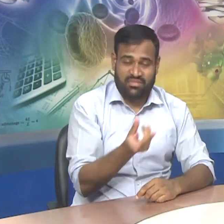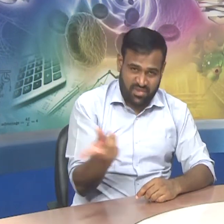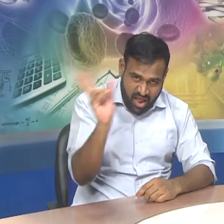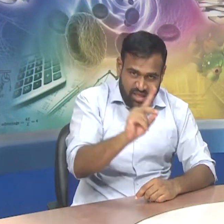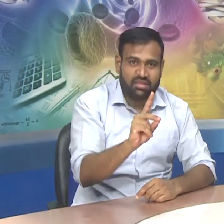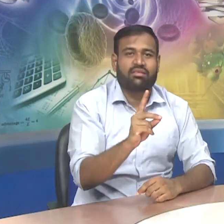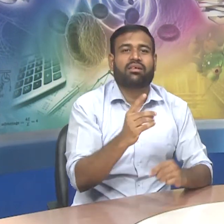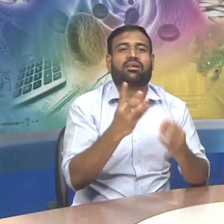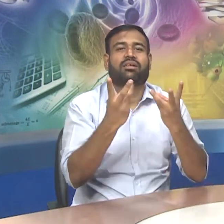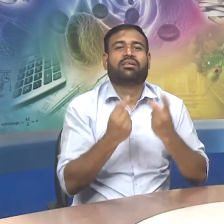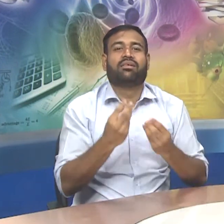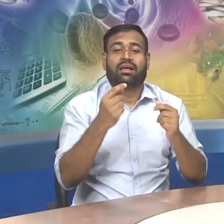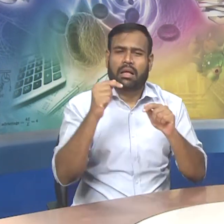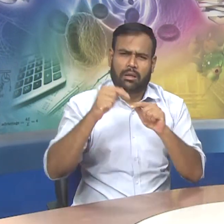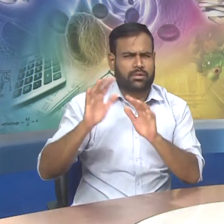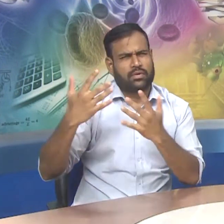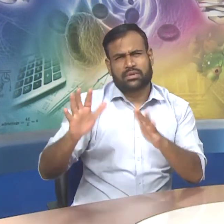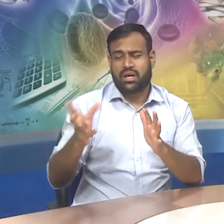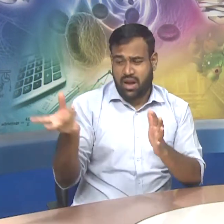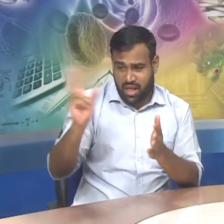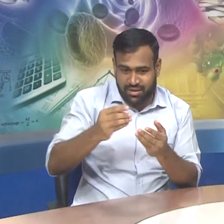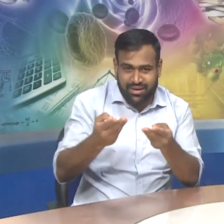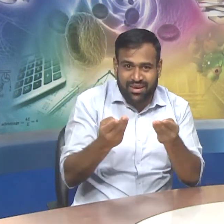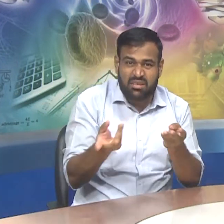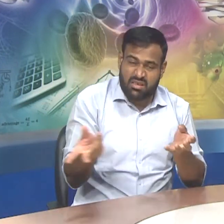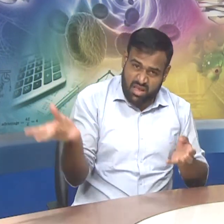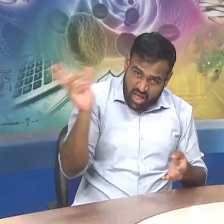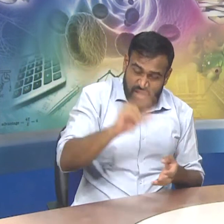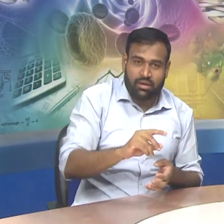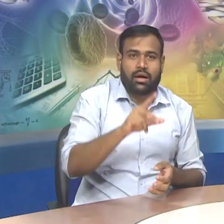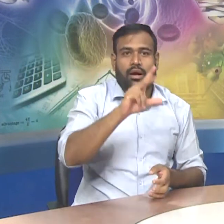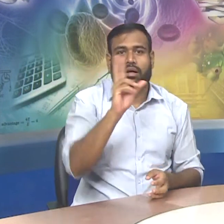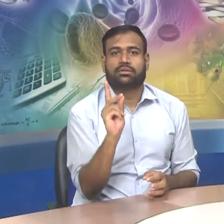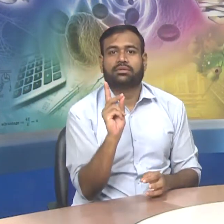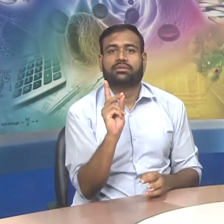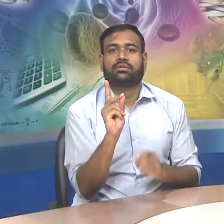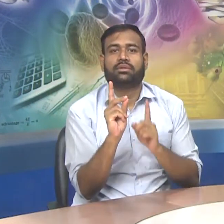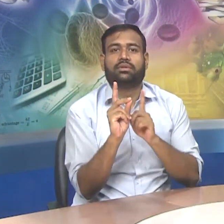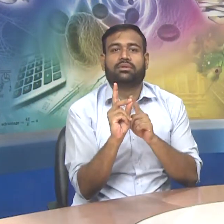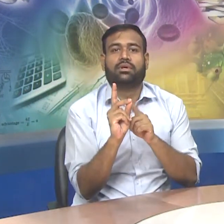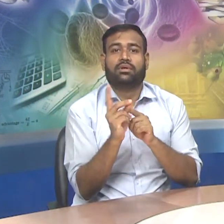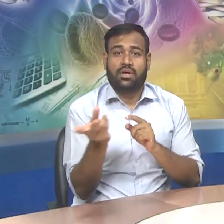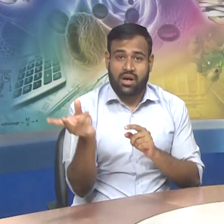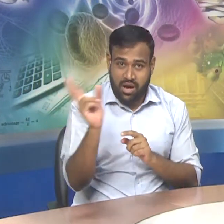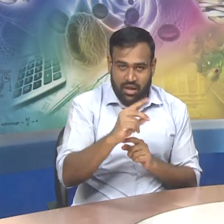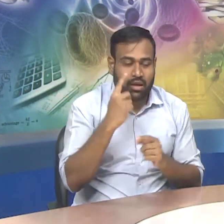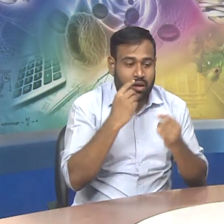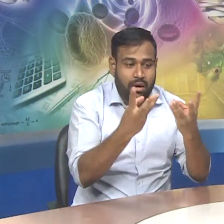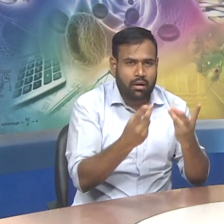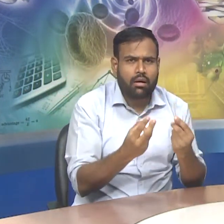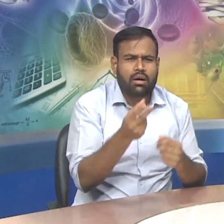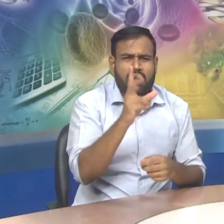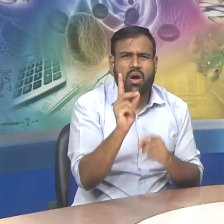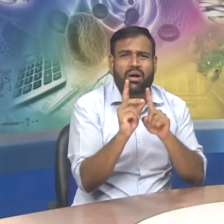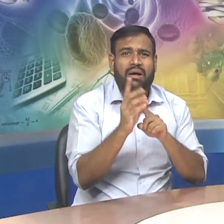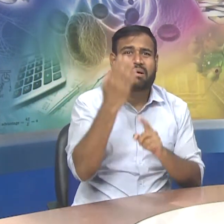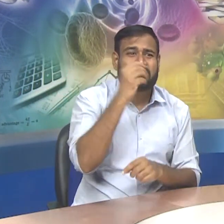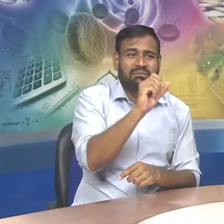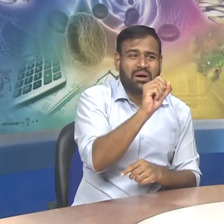the second preference votes of the candidate getting the least number of first preference votes, they are all transferred to the